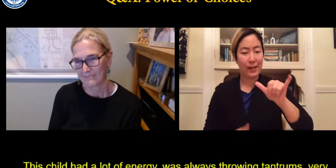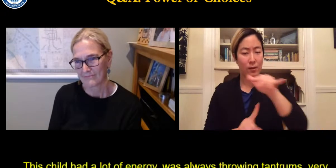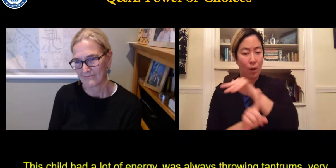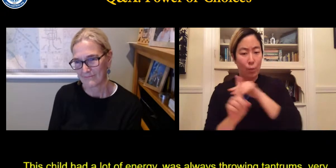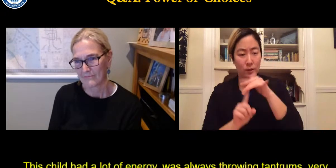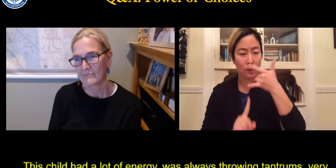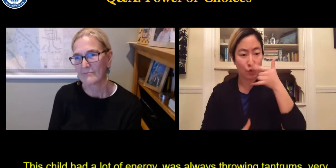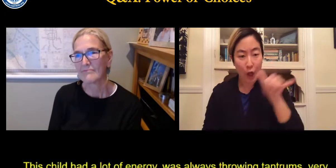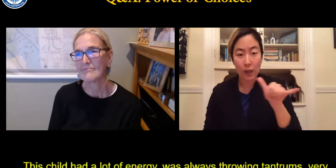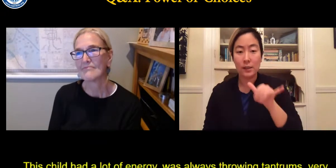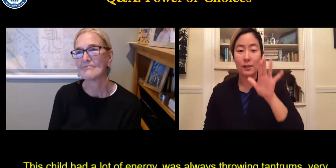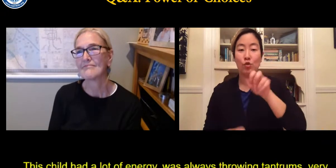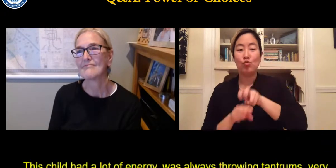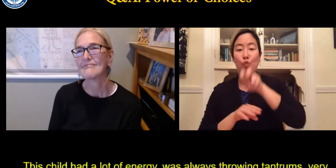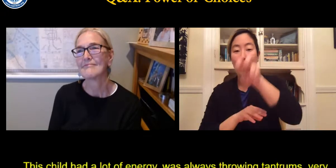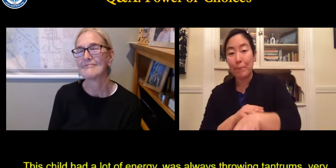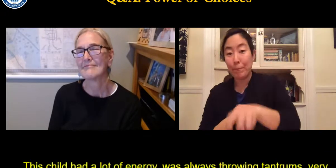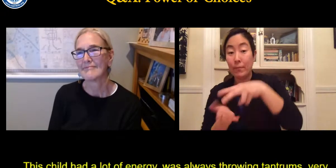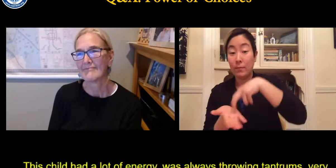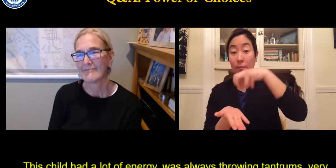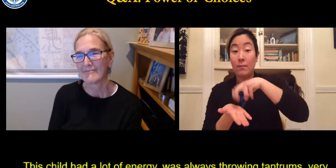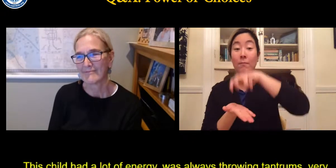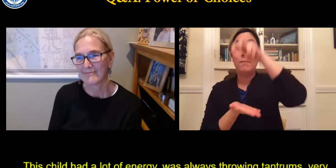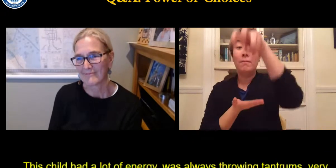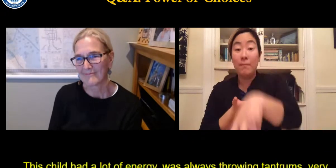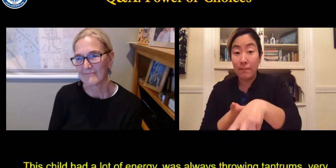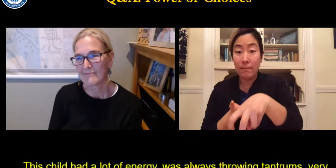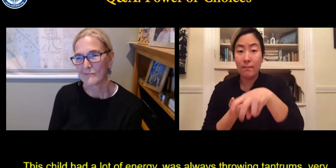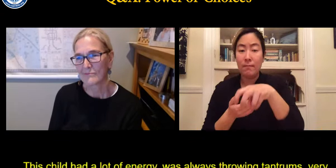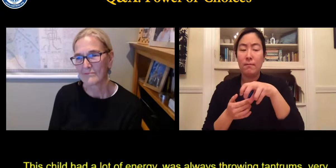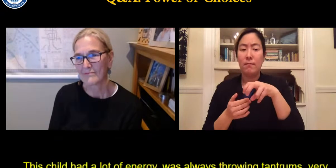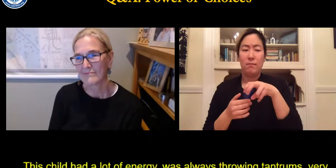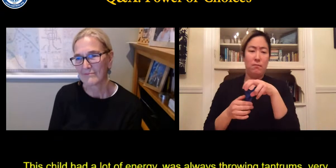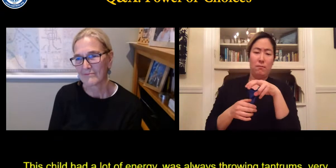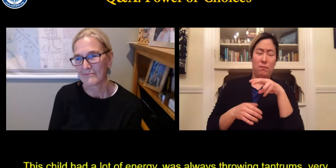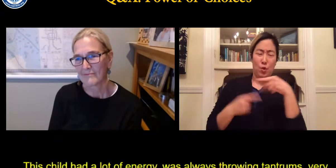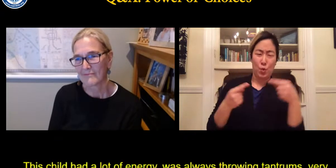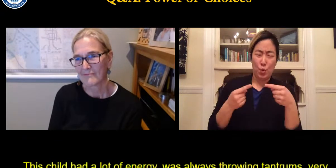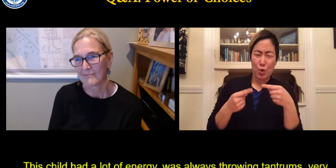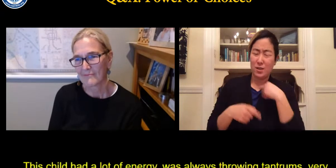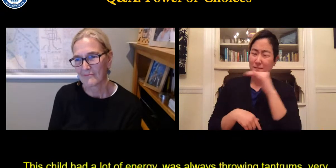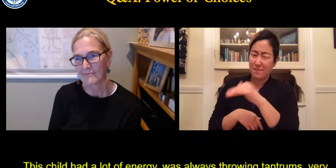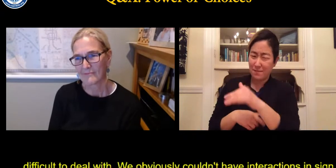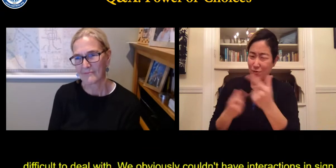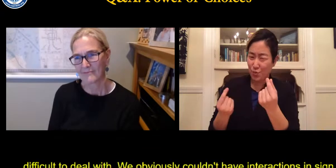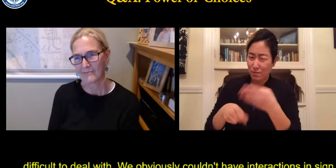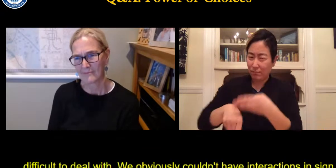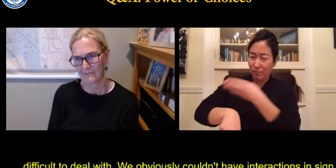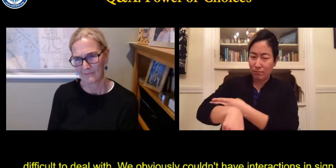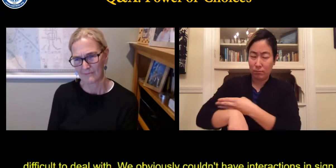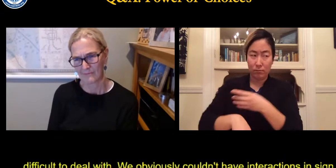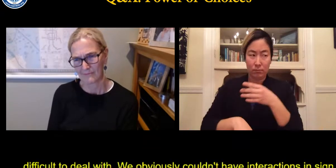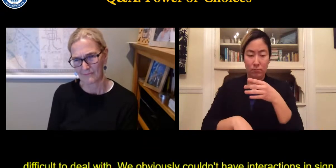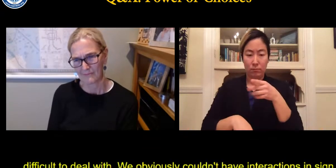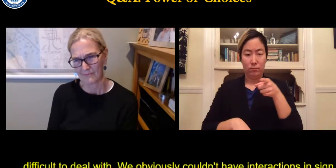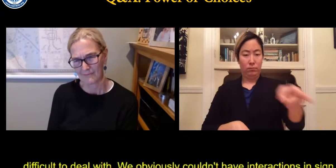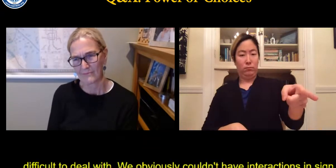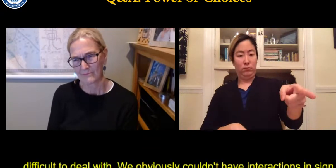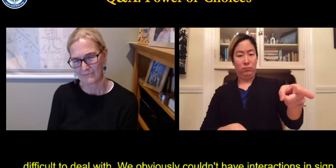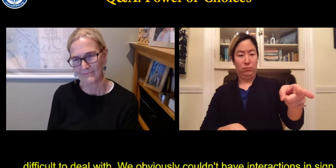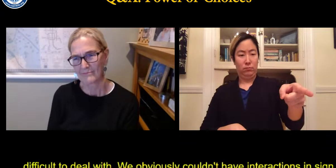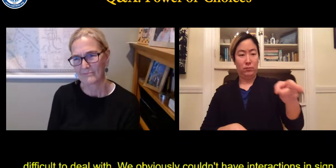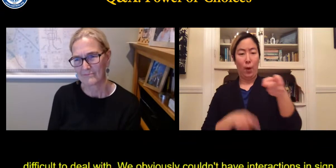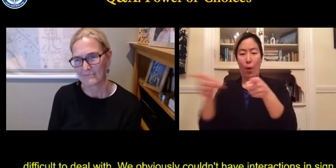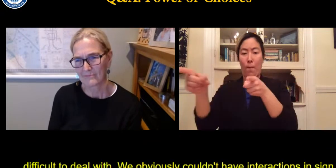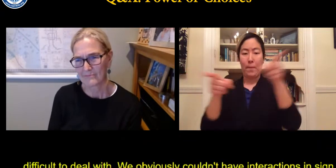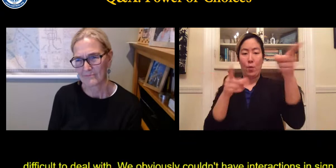SMART program. We had some interactions, and then they learned what safety is like. They learned also through jump therapy that